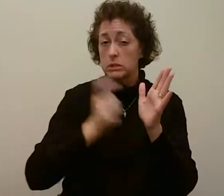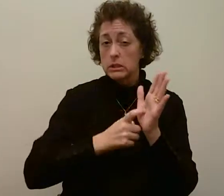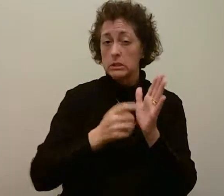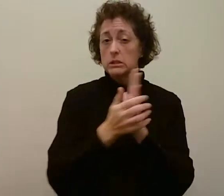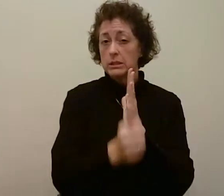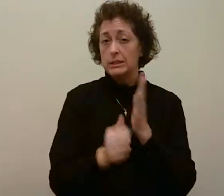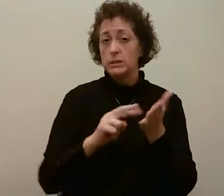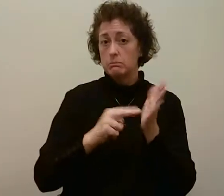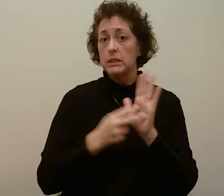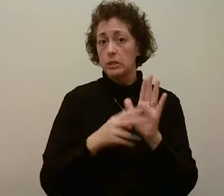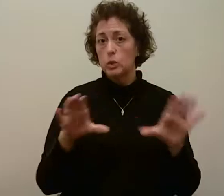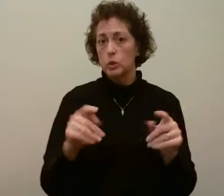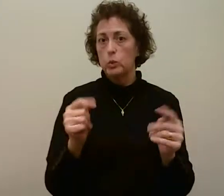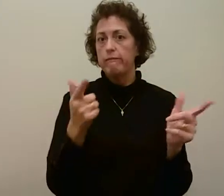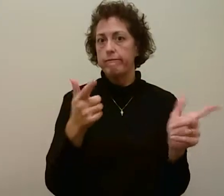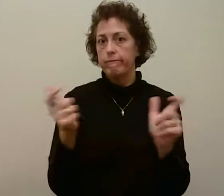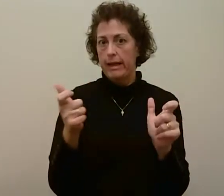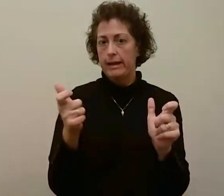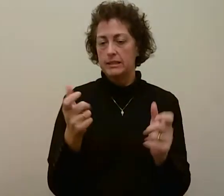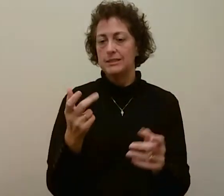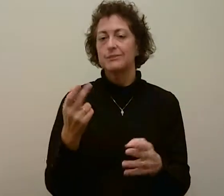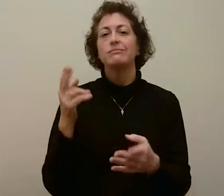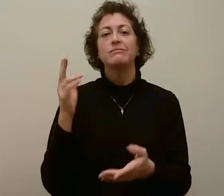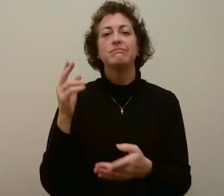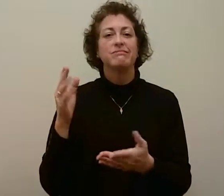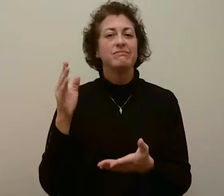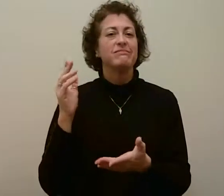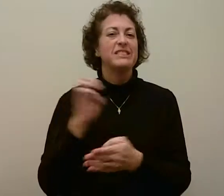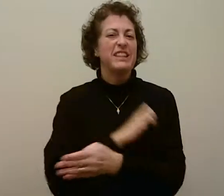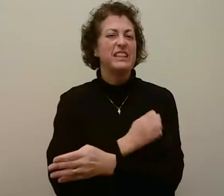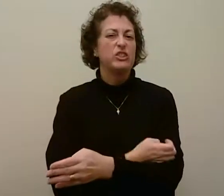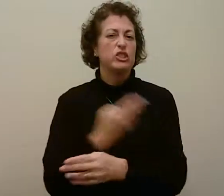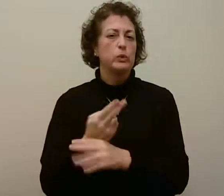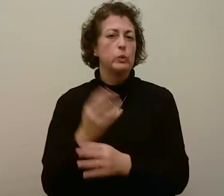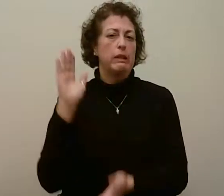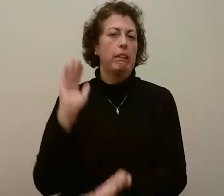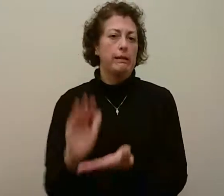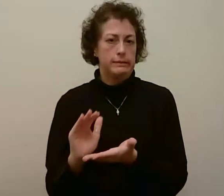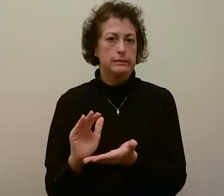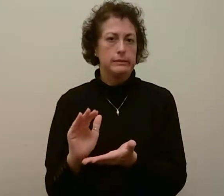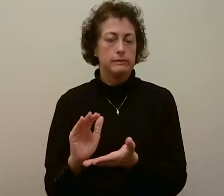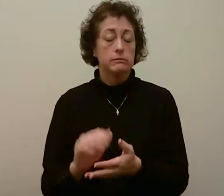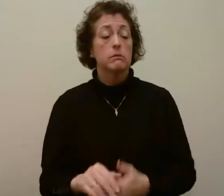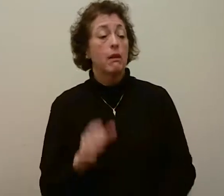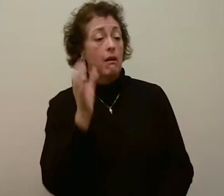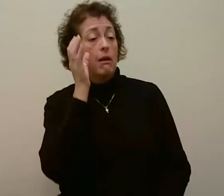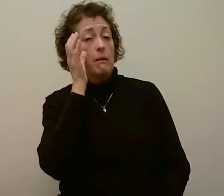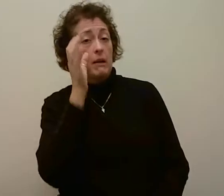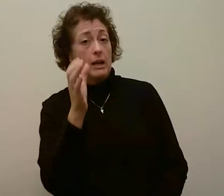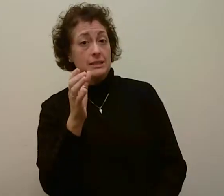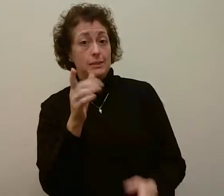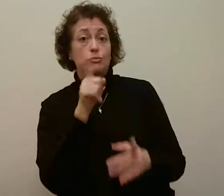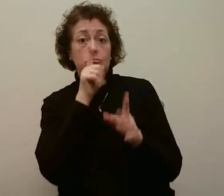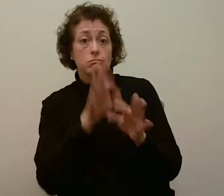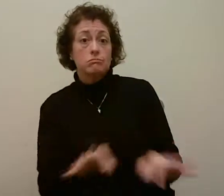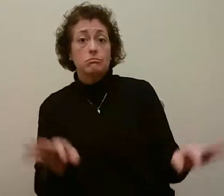quickly and use less energy. Now this concept is especially relevant to fingerspelling and fingerspelled word recognition.